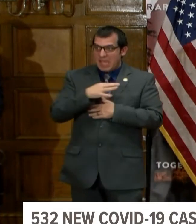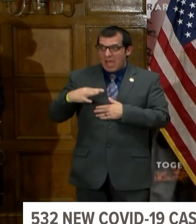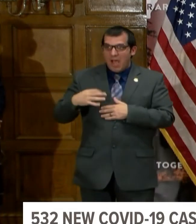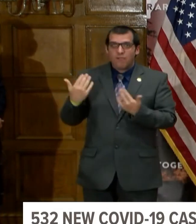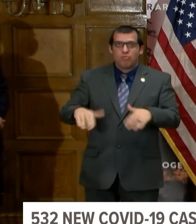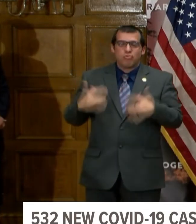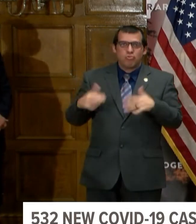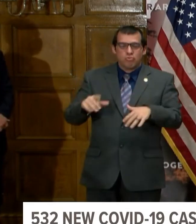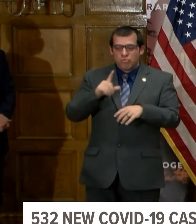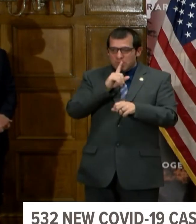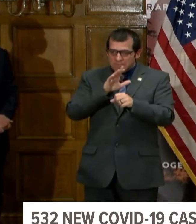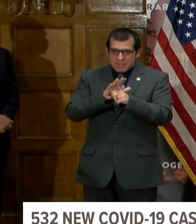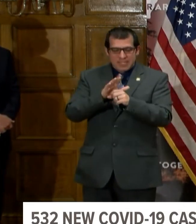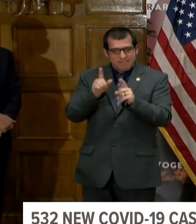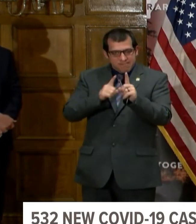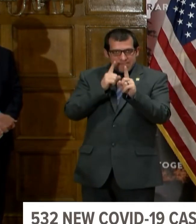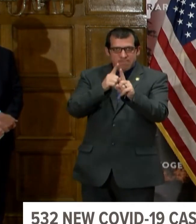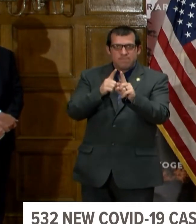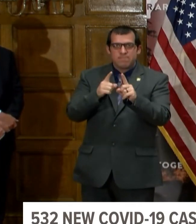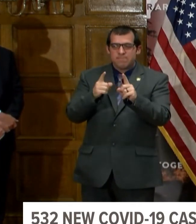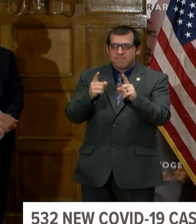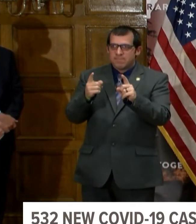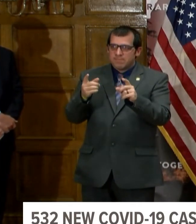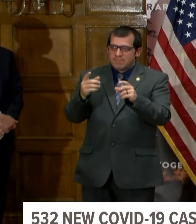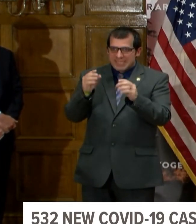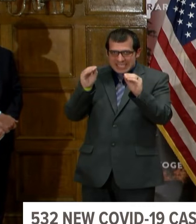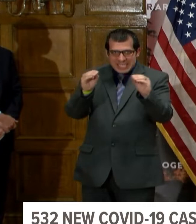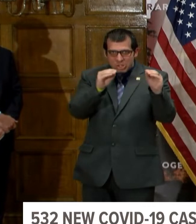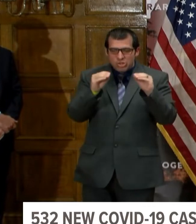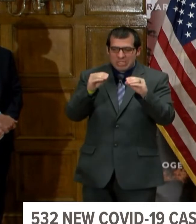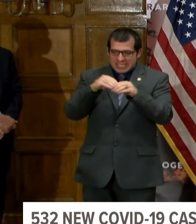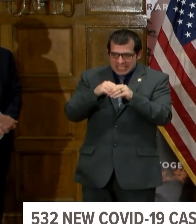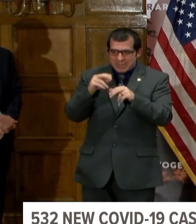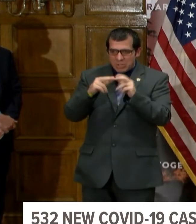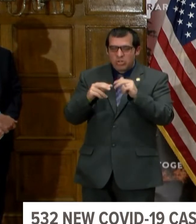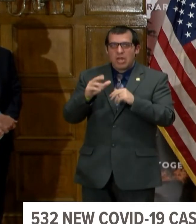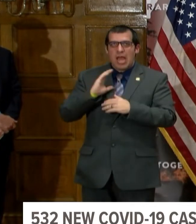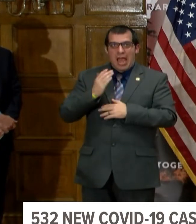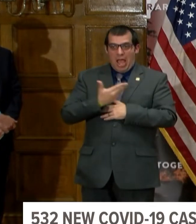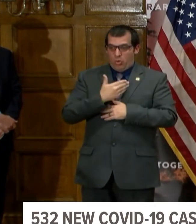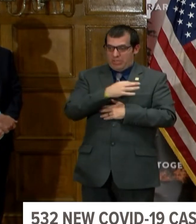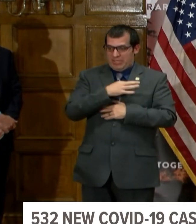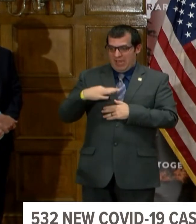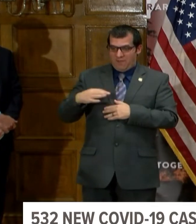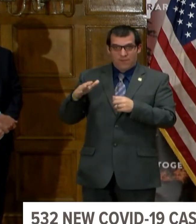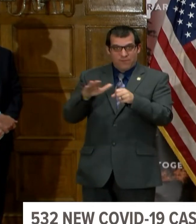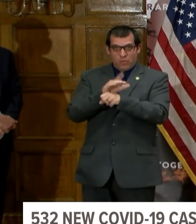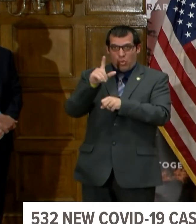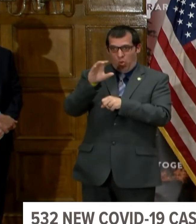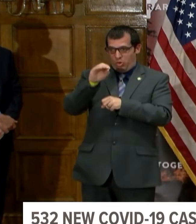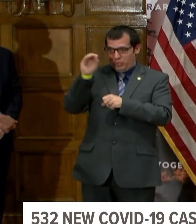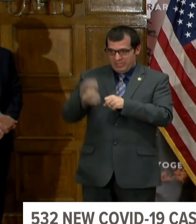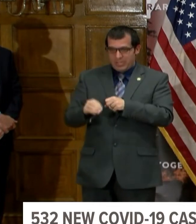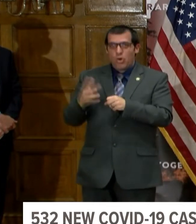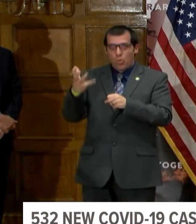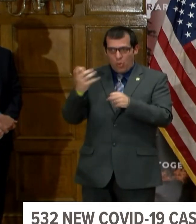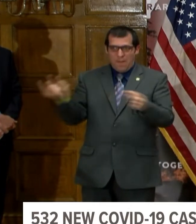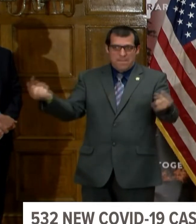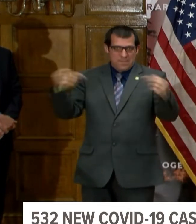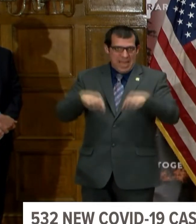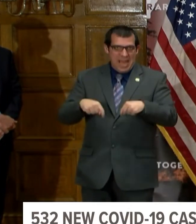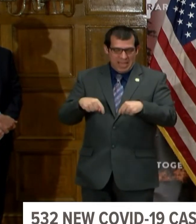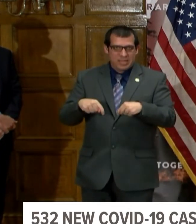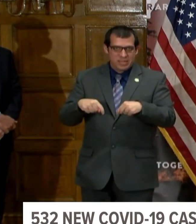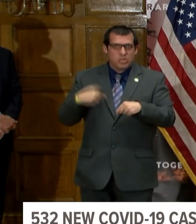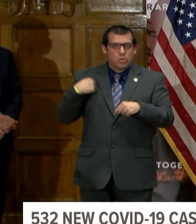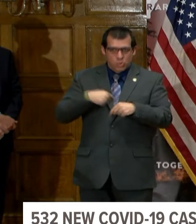committed to on-site instruction. In fact, 100% of our staff wanted to come back to school. And we see